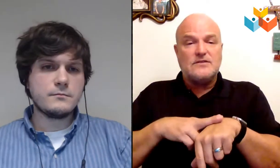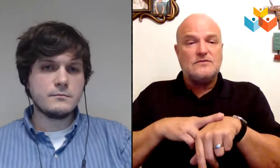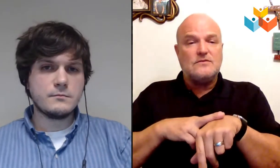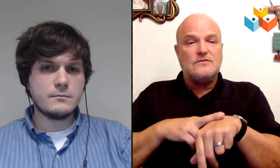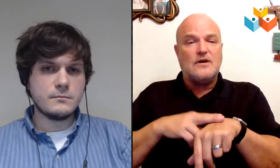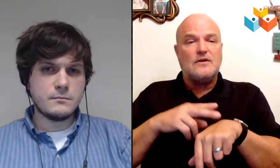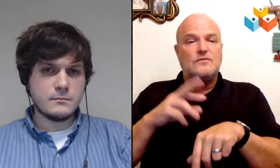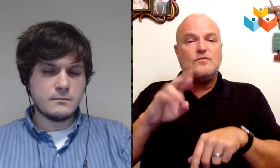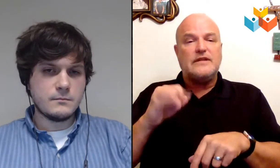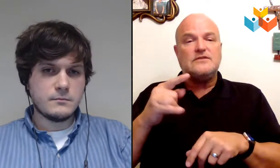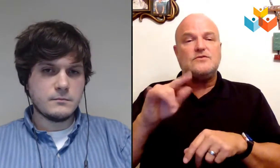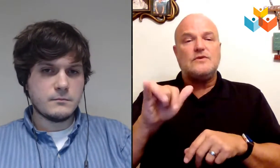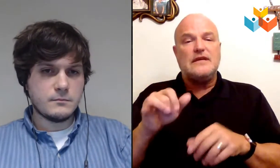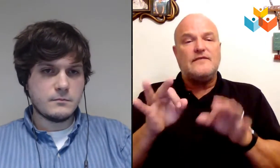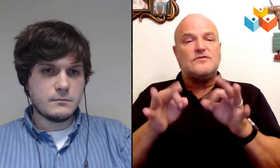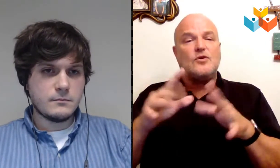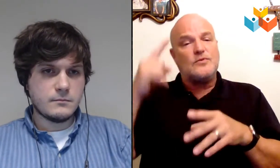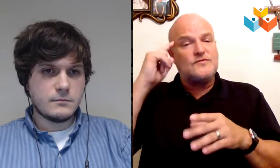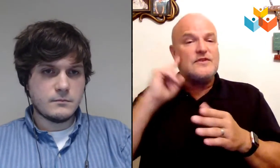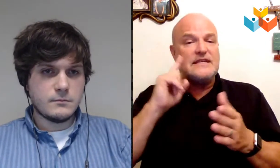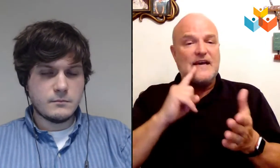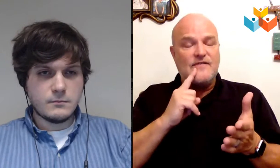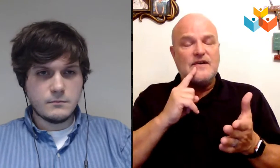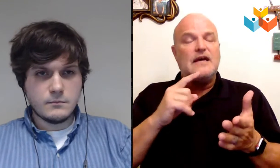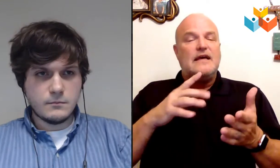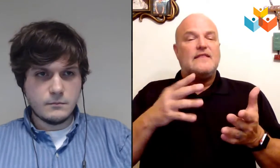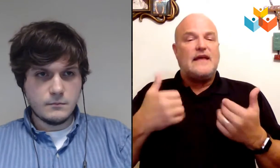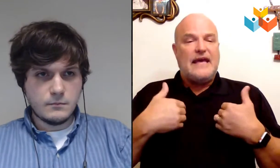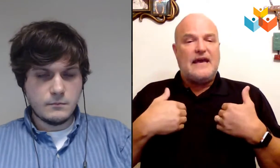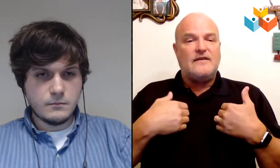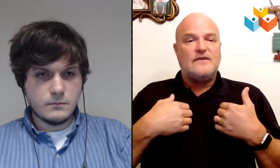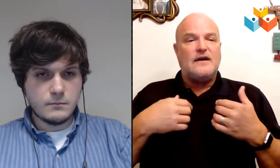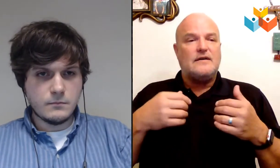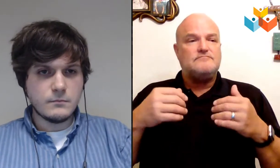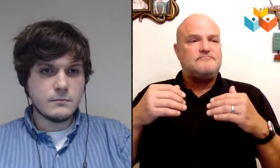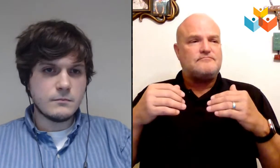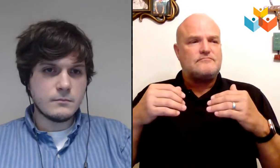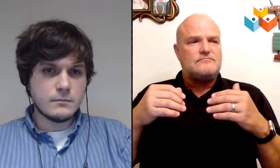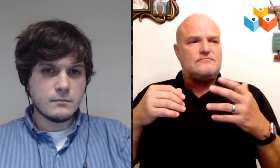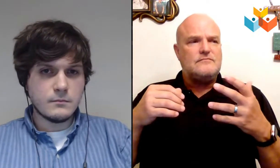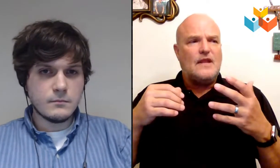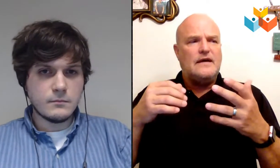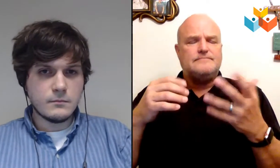the National Registry of Interpreters for the Deaf. They have